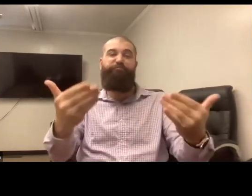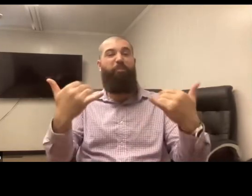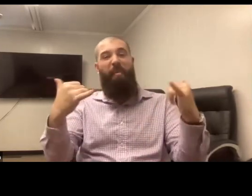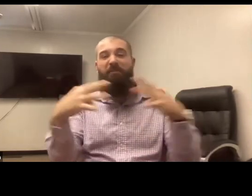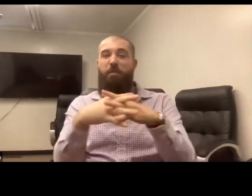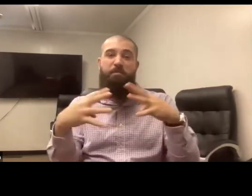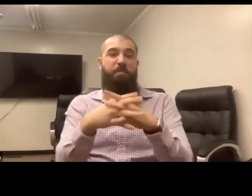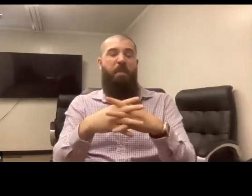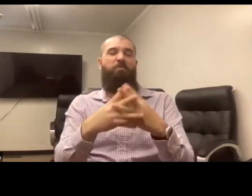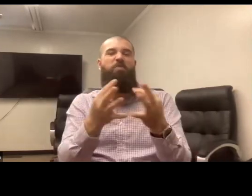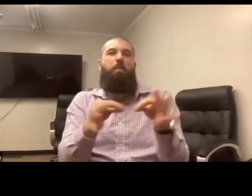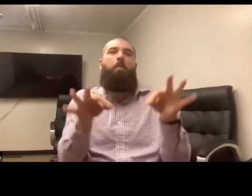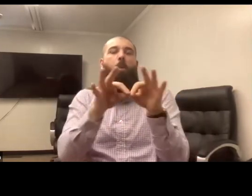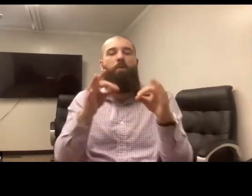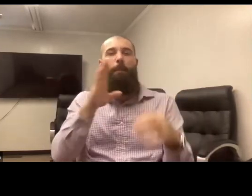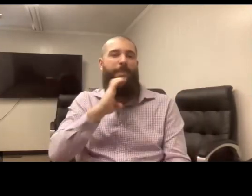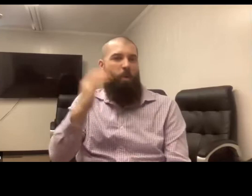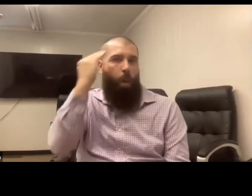implants and they play football.